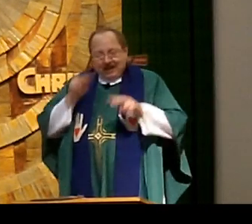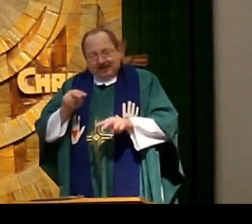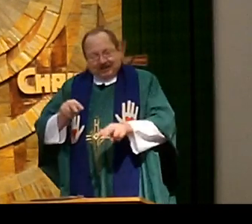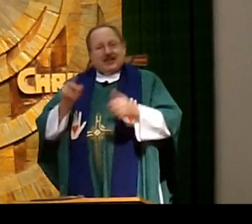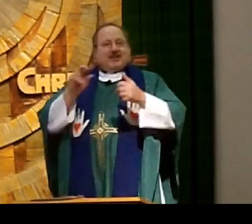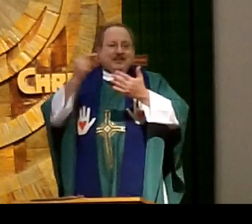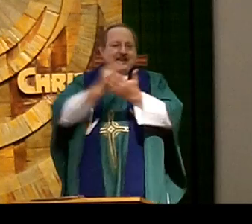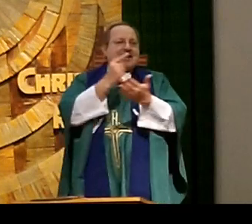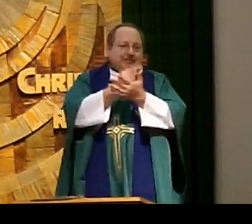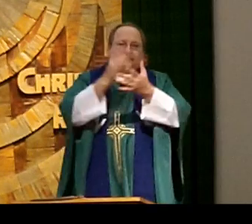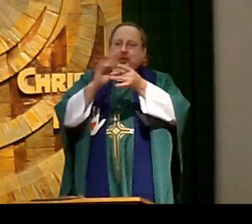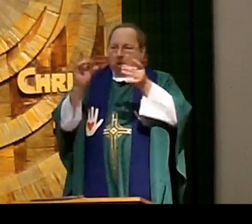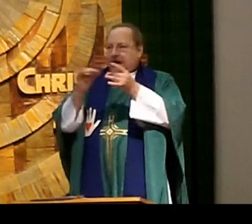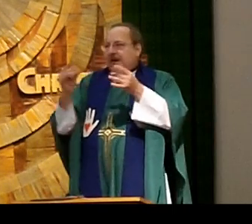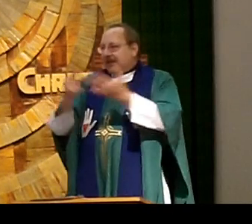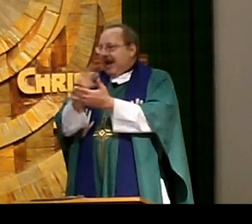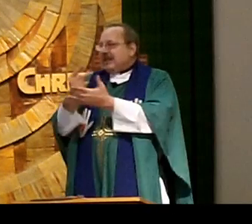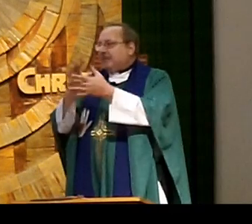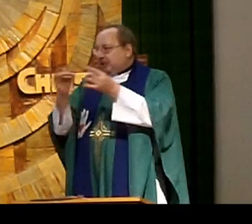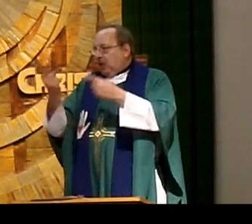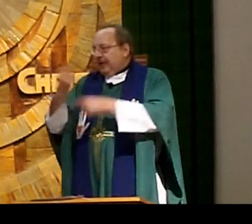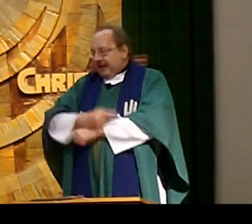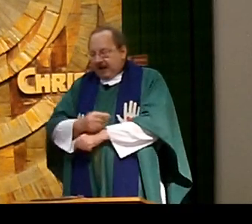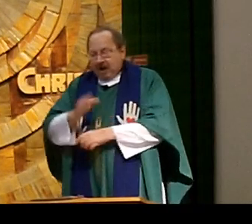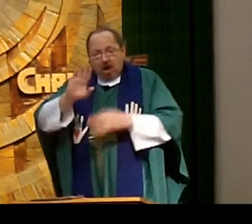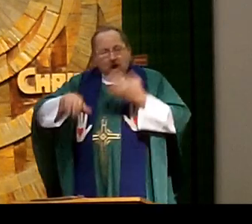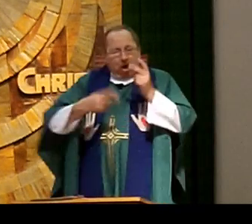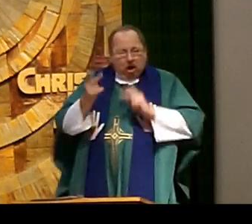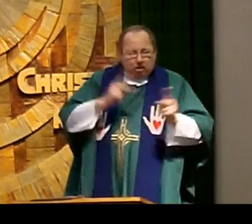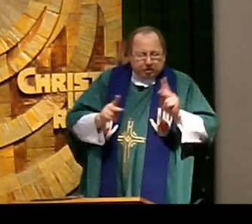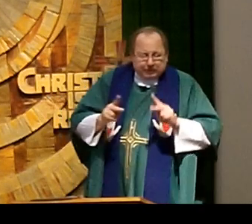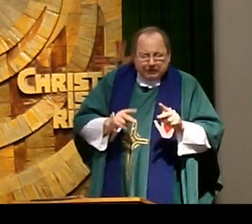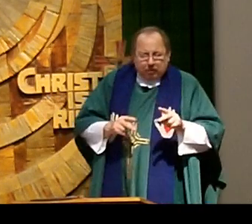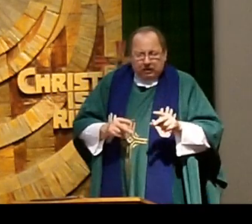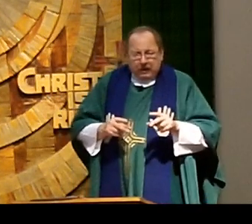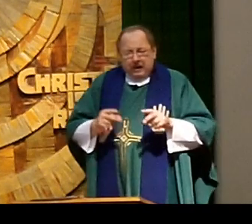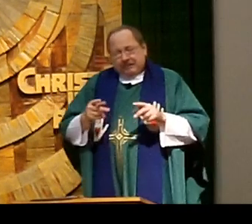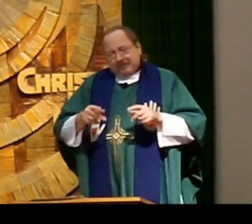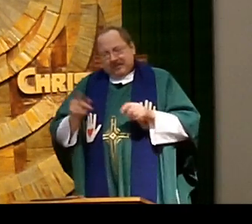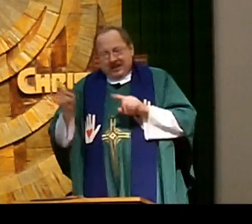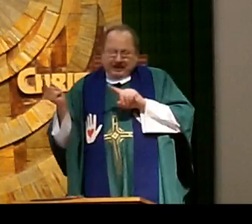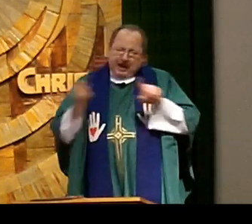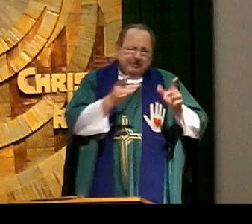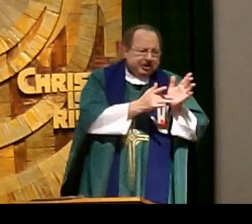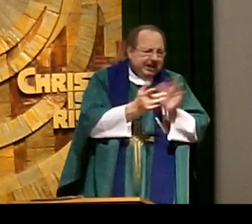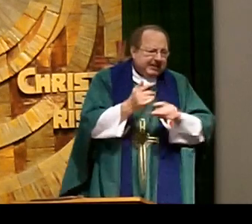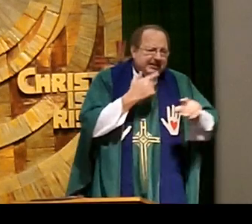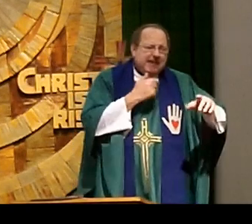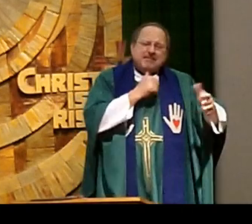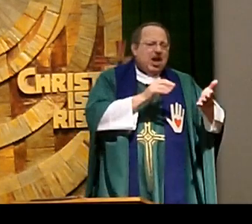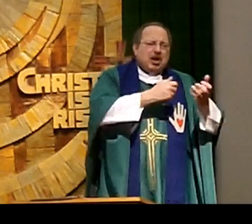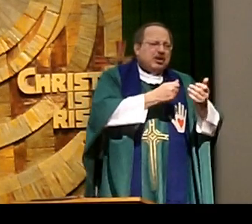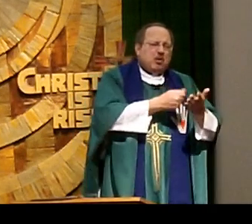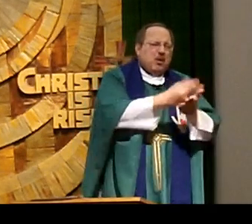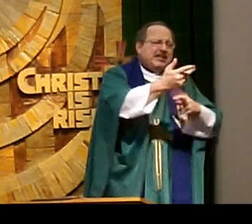you see that the gospel story today, all those people, they come to Jesus and say, wasting